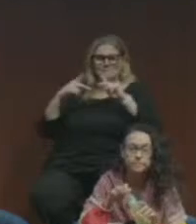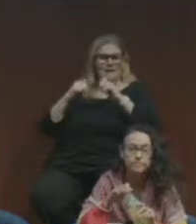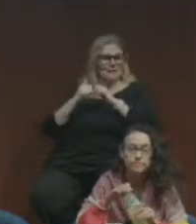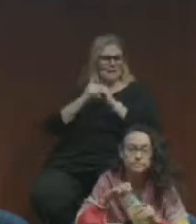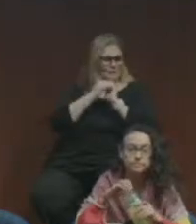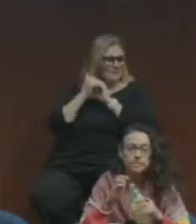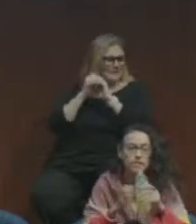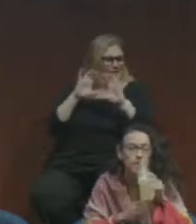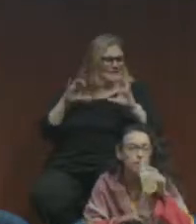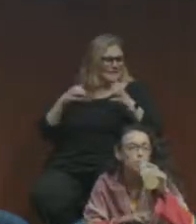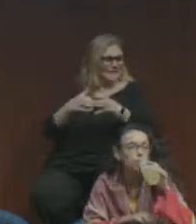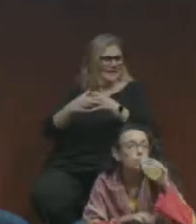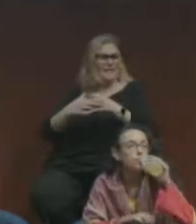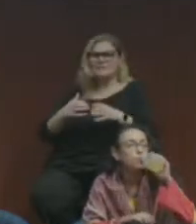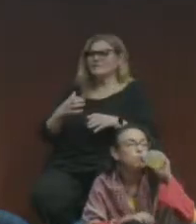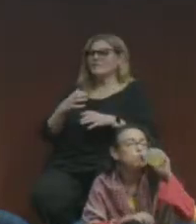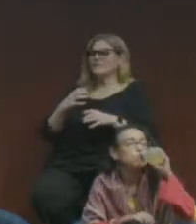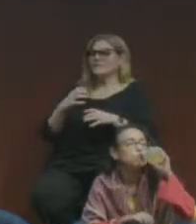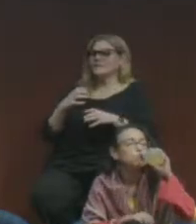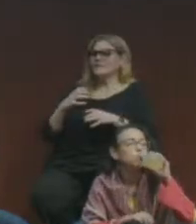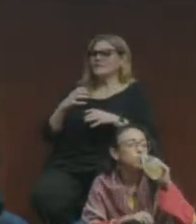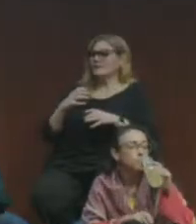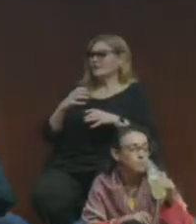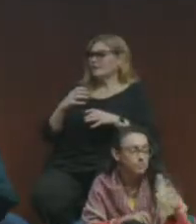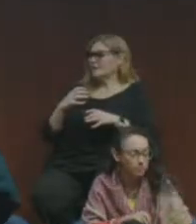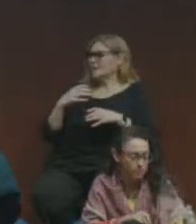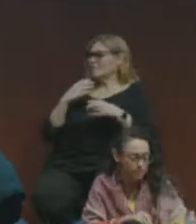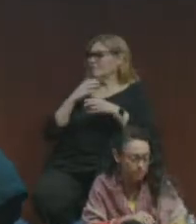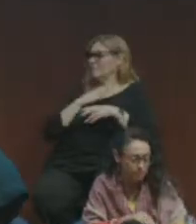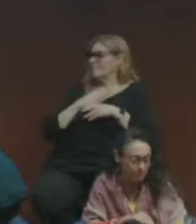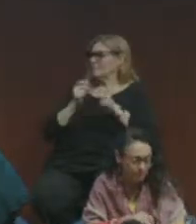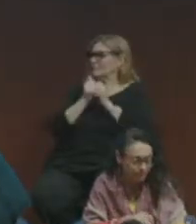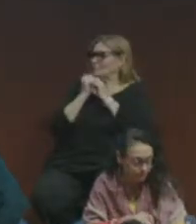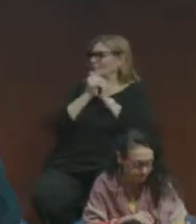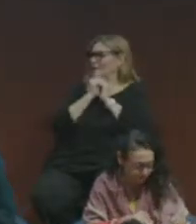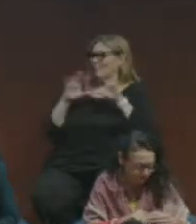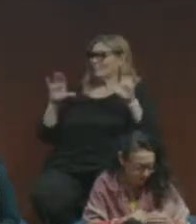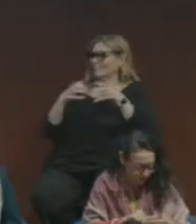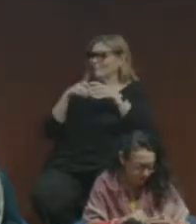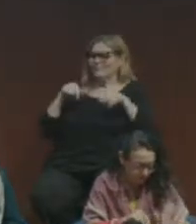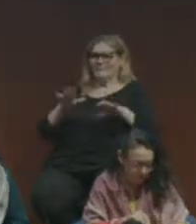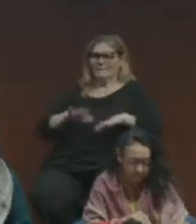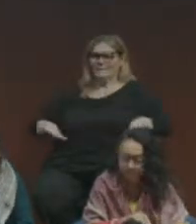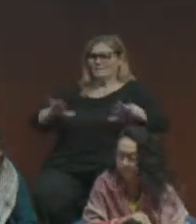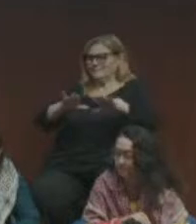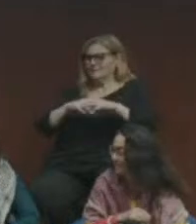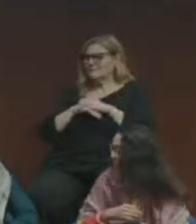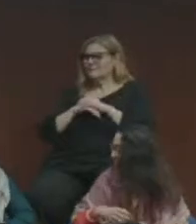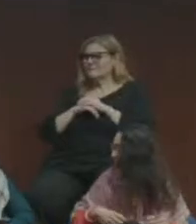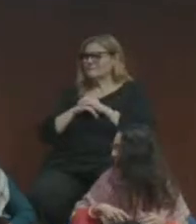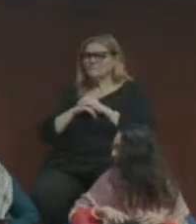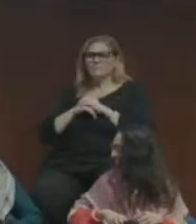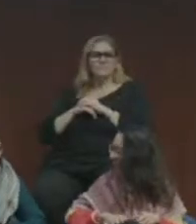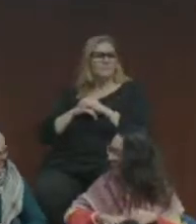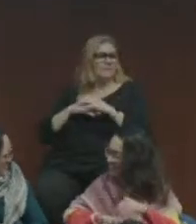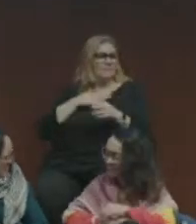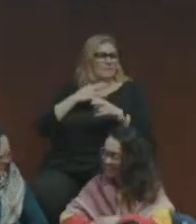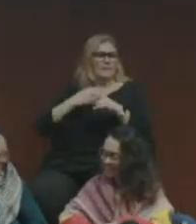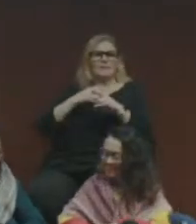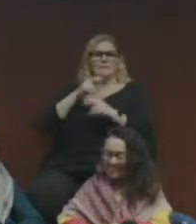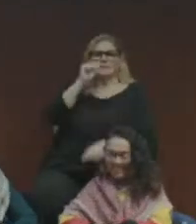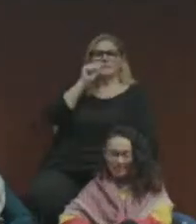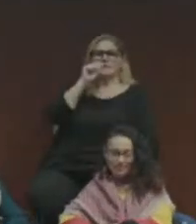together collectively and feeling and being together collectively in this space fully. My name is